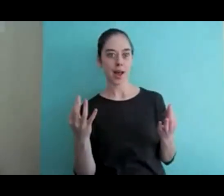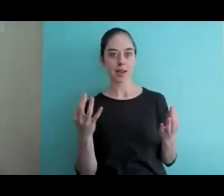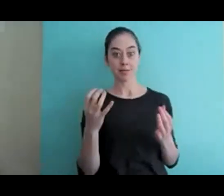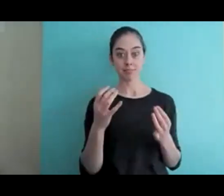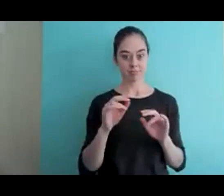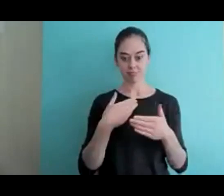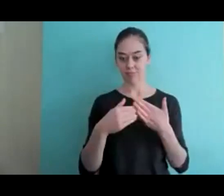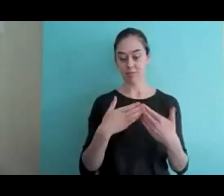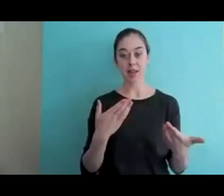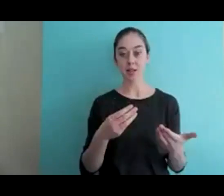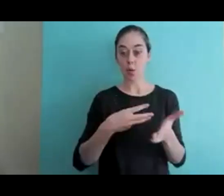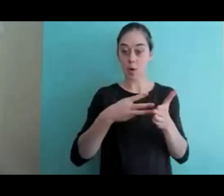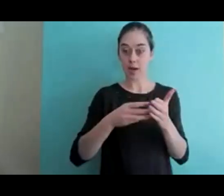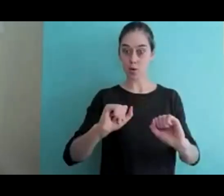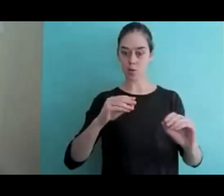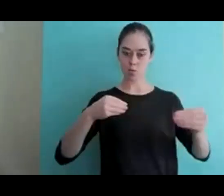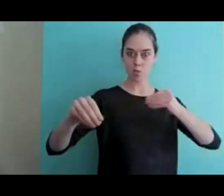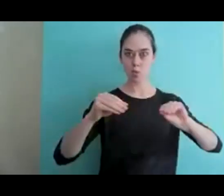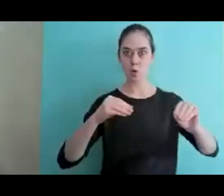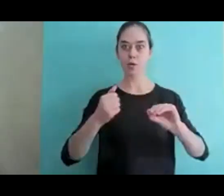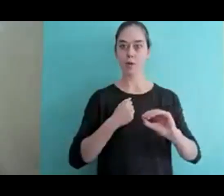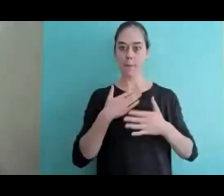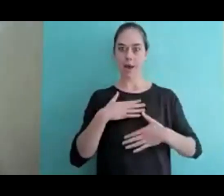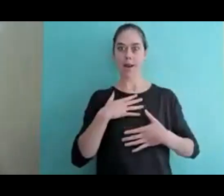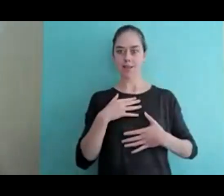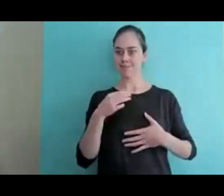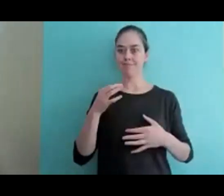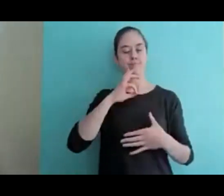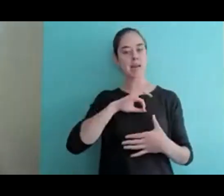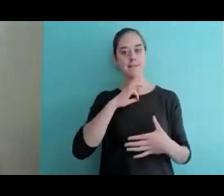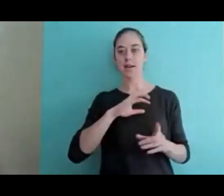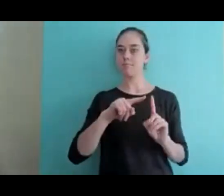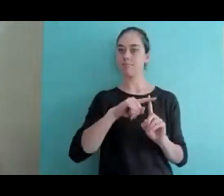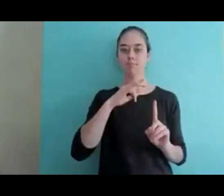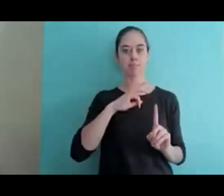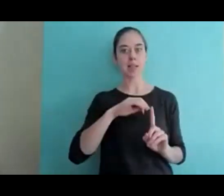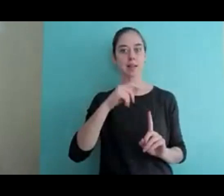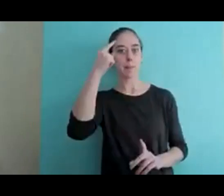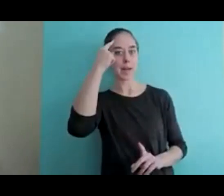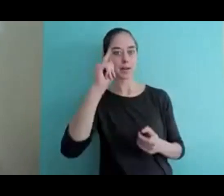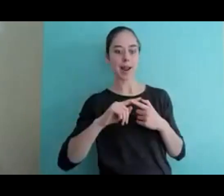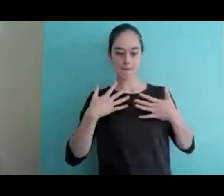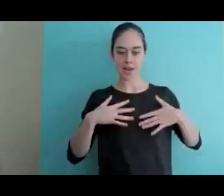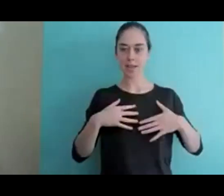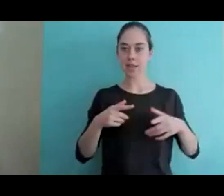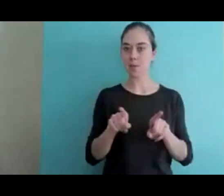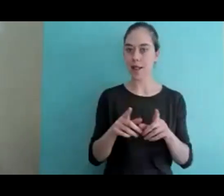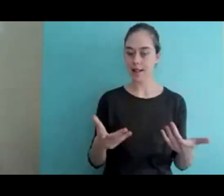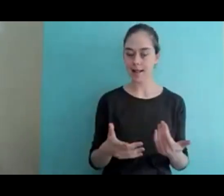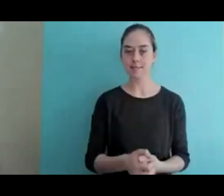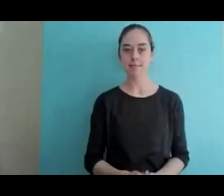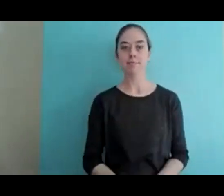when you get the body moving, you will benefit. You will benefit immensely. Okay, so